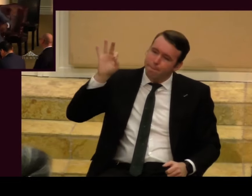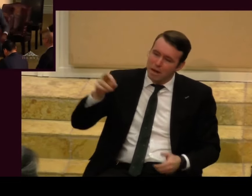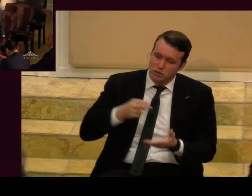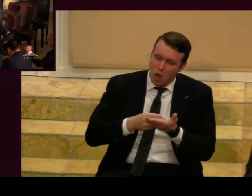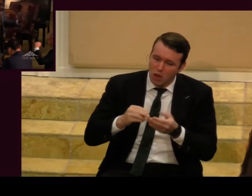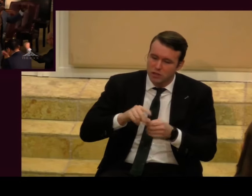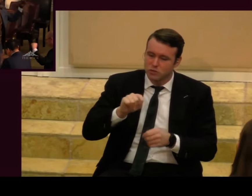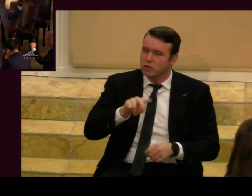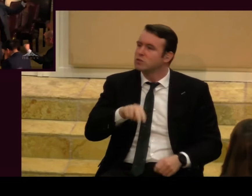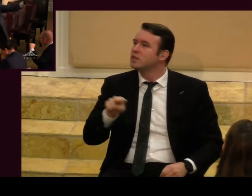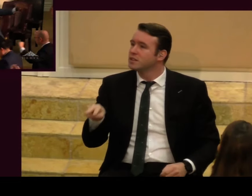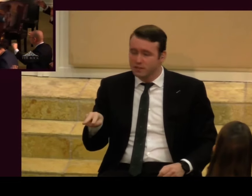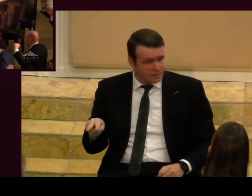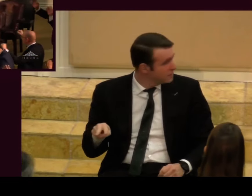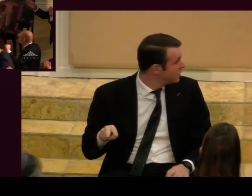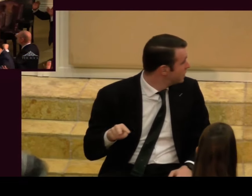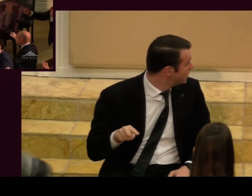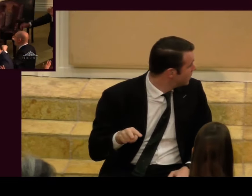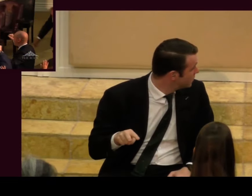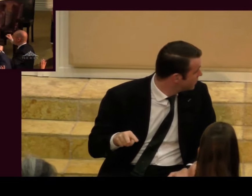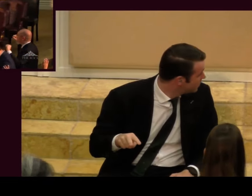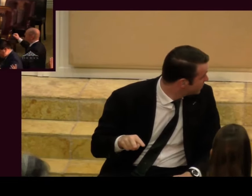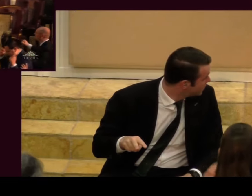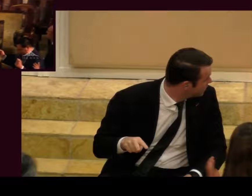like preaching holiness in 2022, brother.